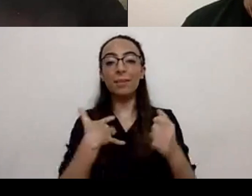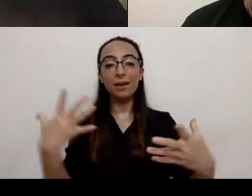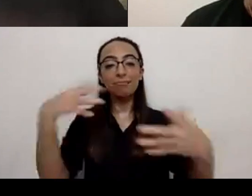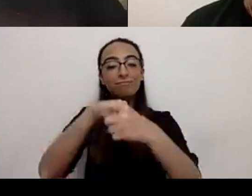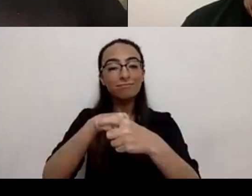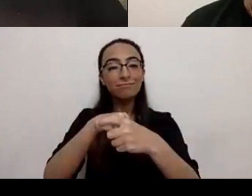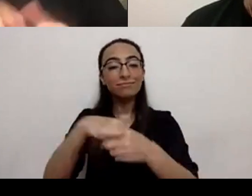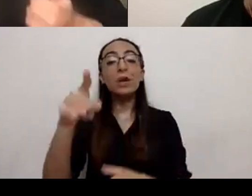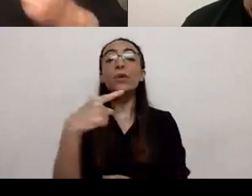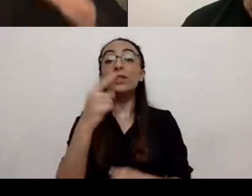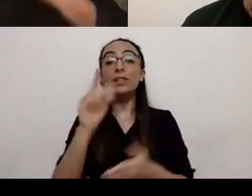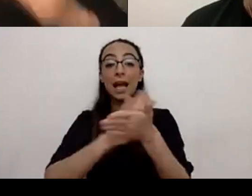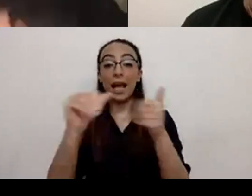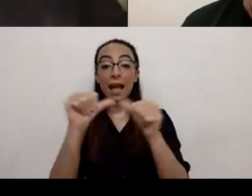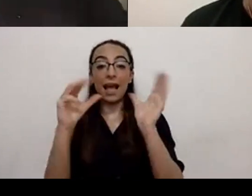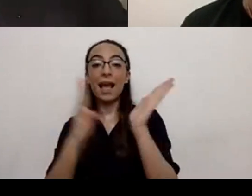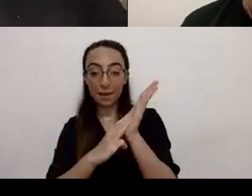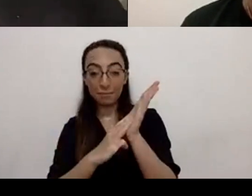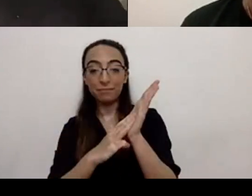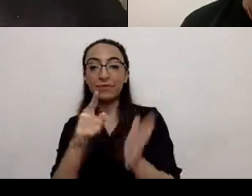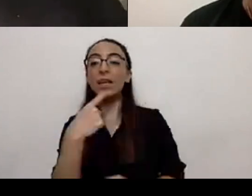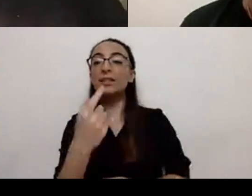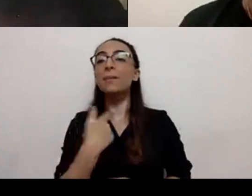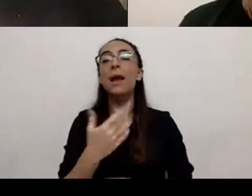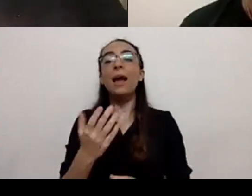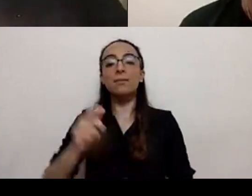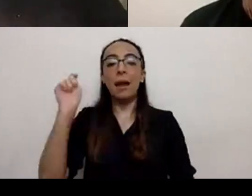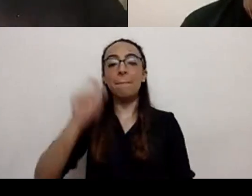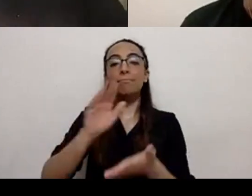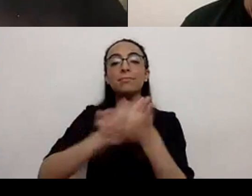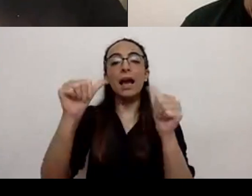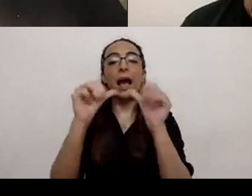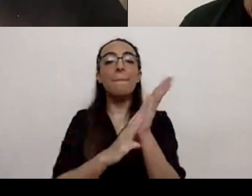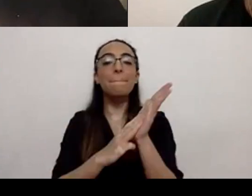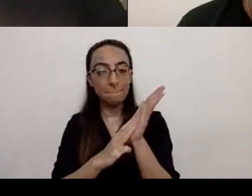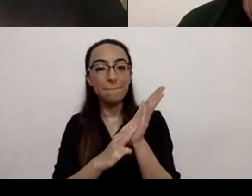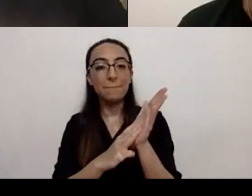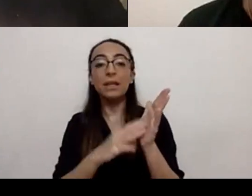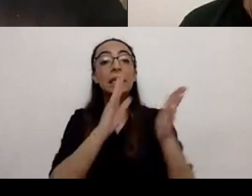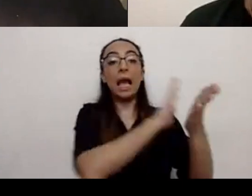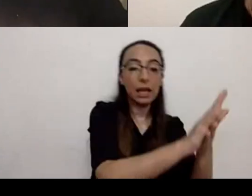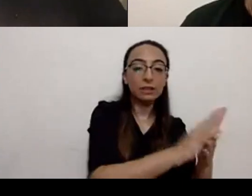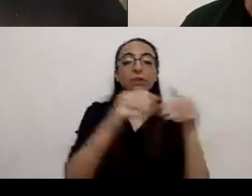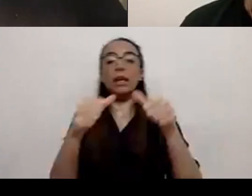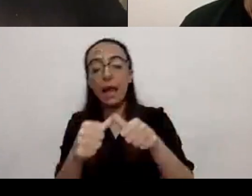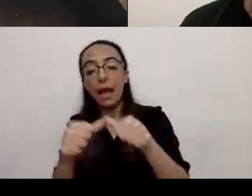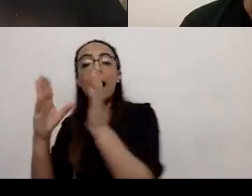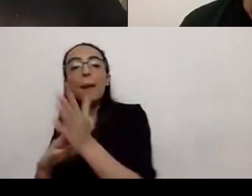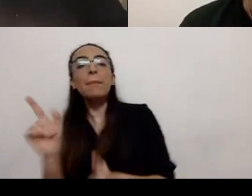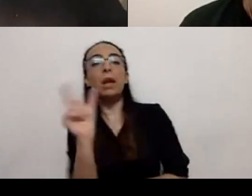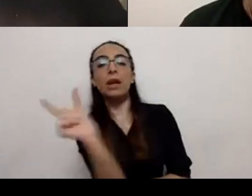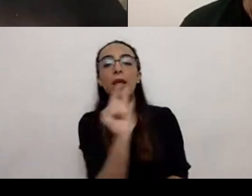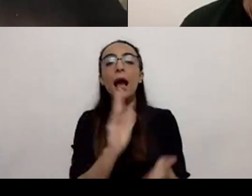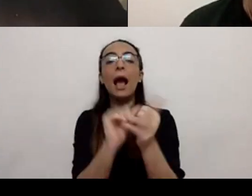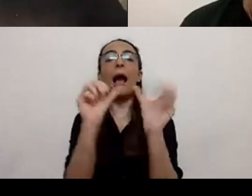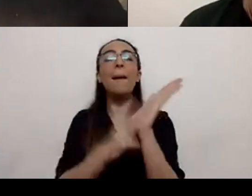call it HAM. I definitely like to call it ham. Being a little bit more modern. So